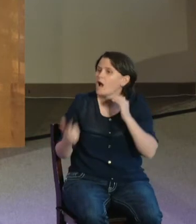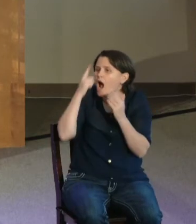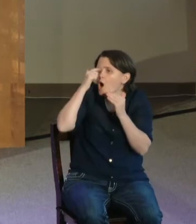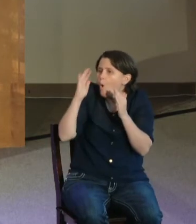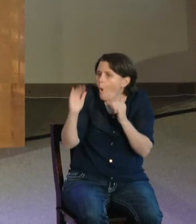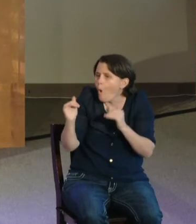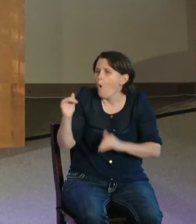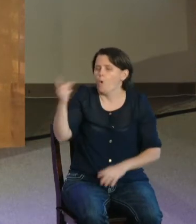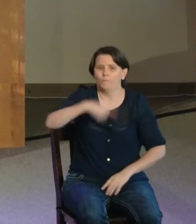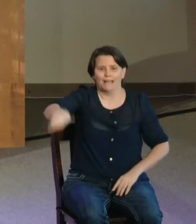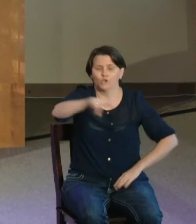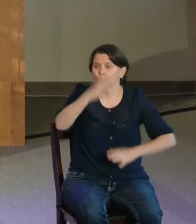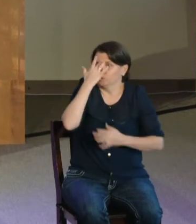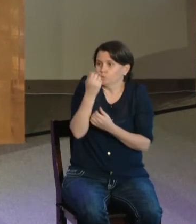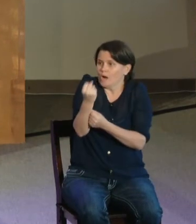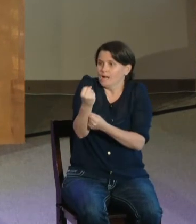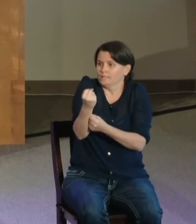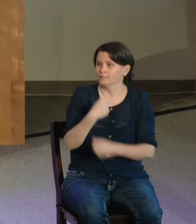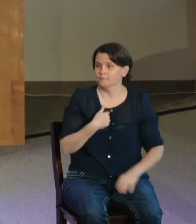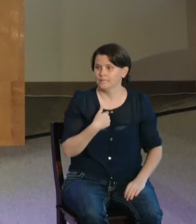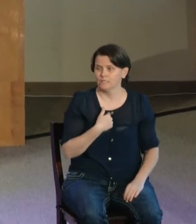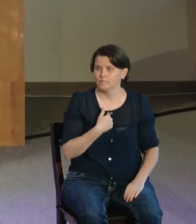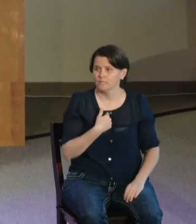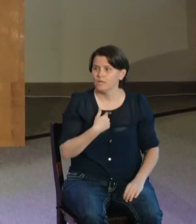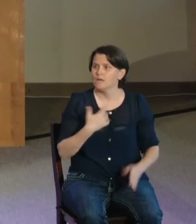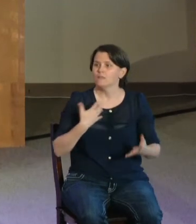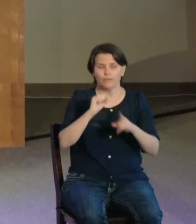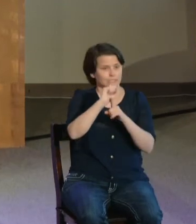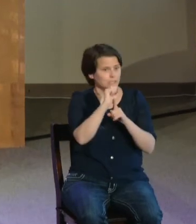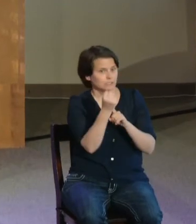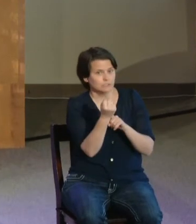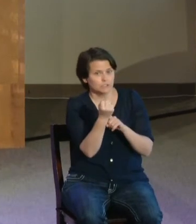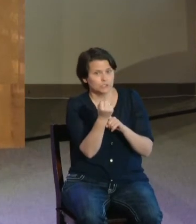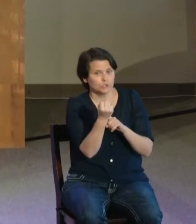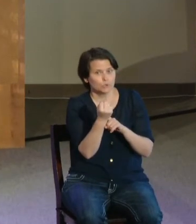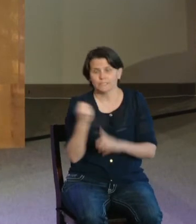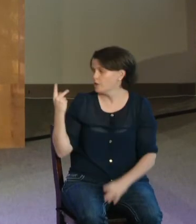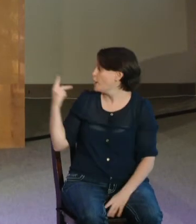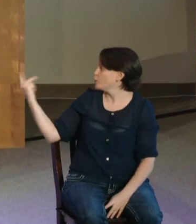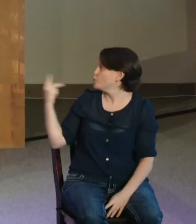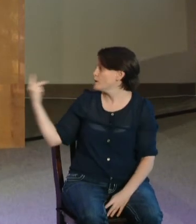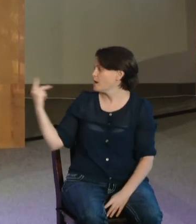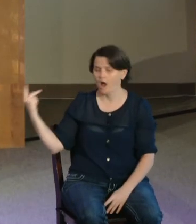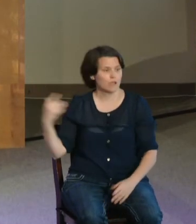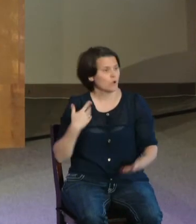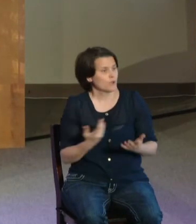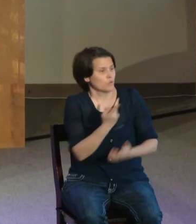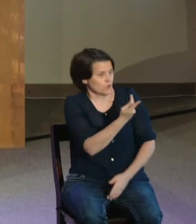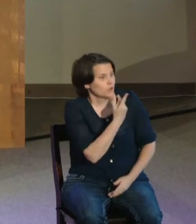in me in that whatever the issue, the situation is, I'm going to talk about it from a place of